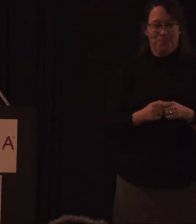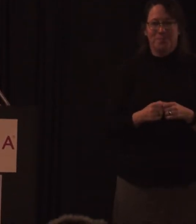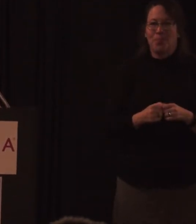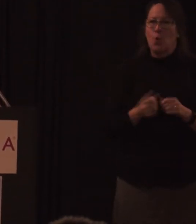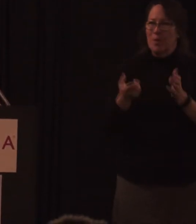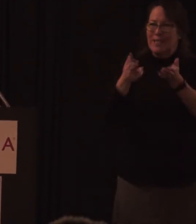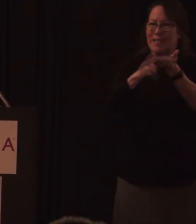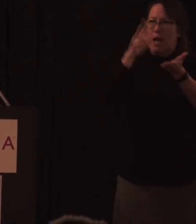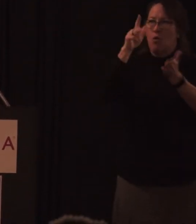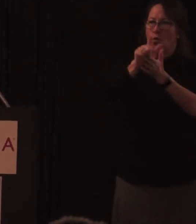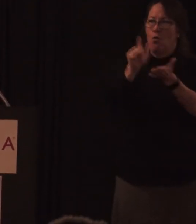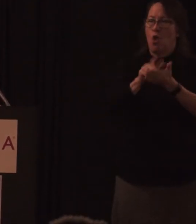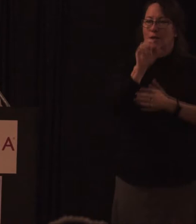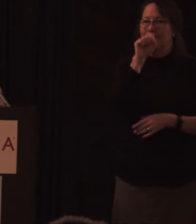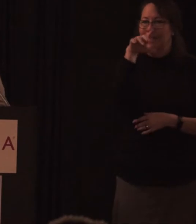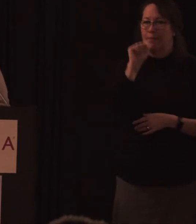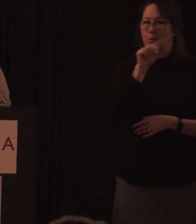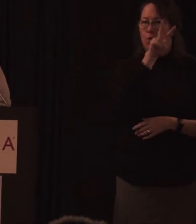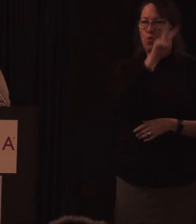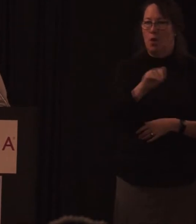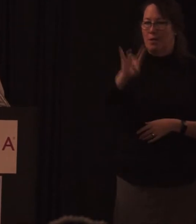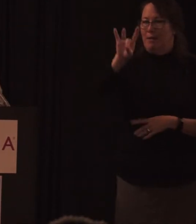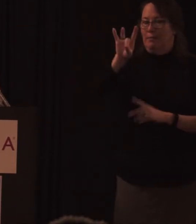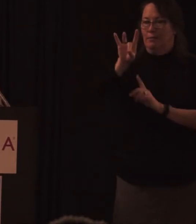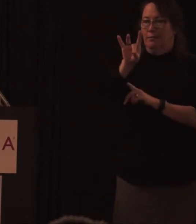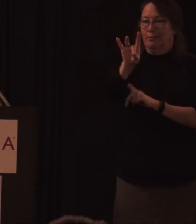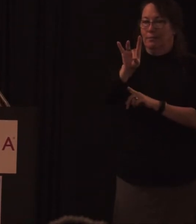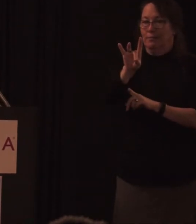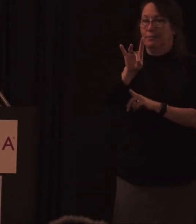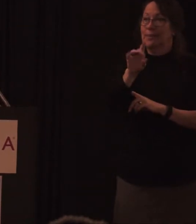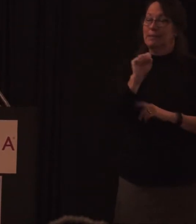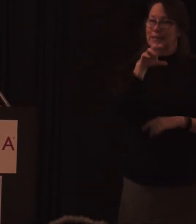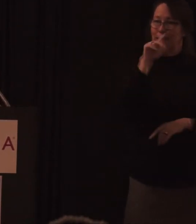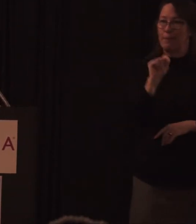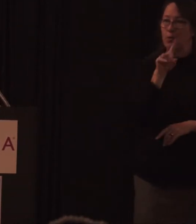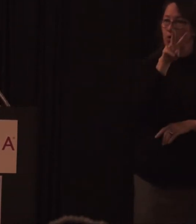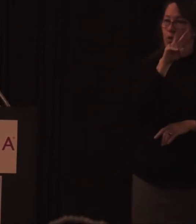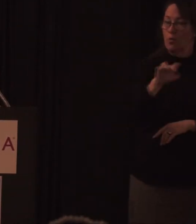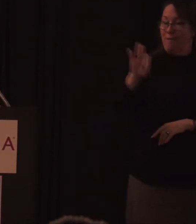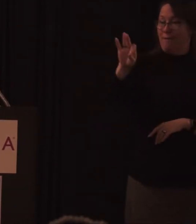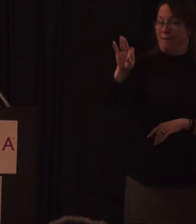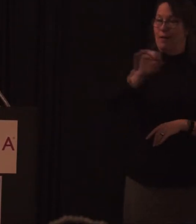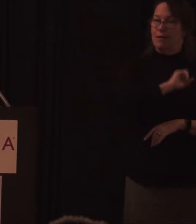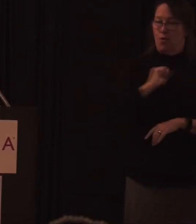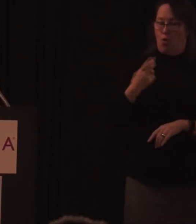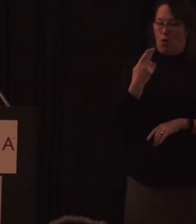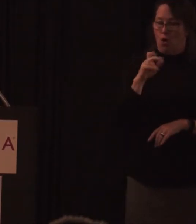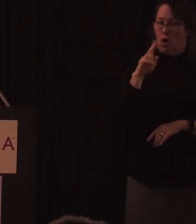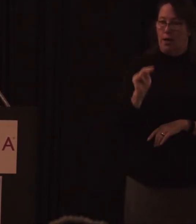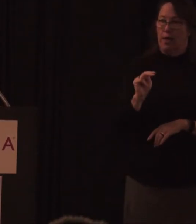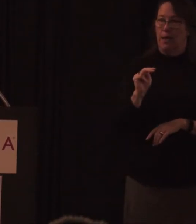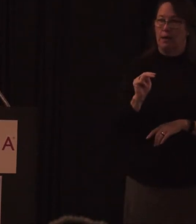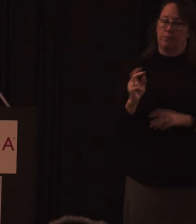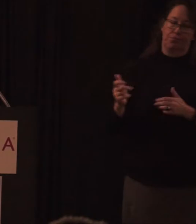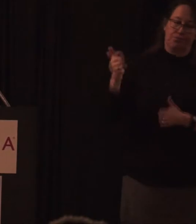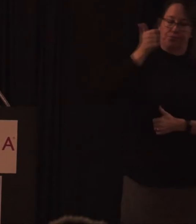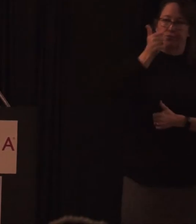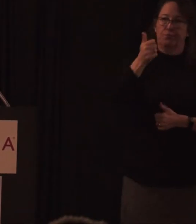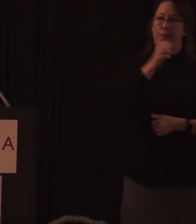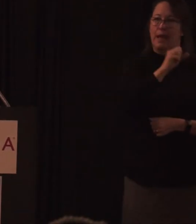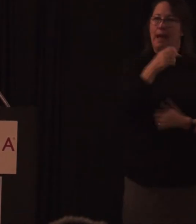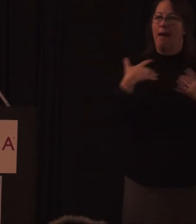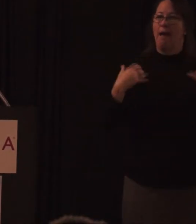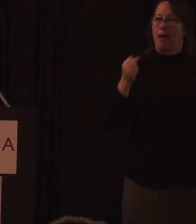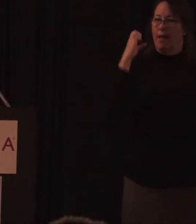It was signed into law in September 2008. In September 2009, Senator Harkin became chairman of the Senate